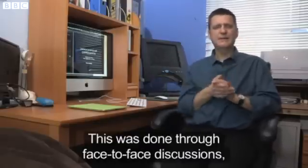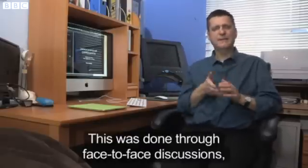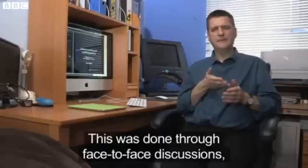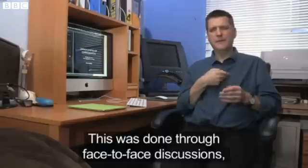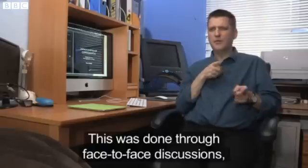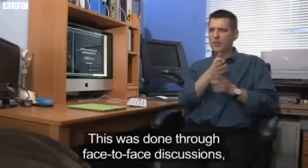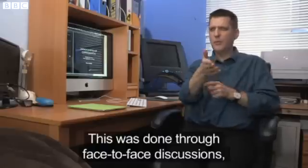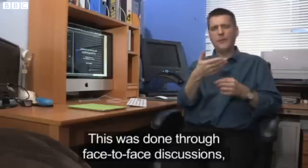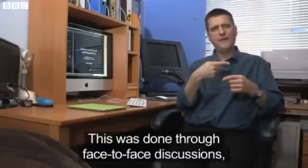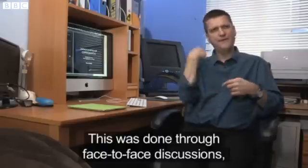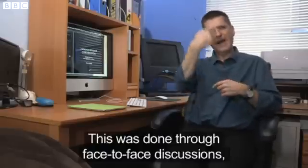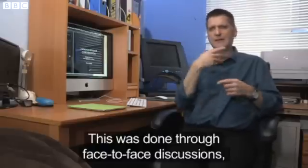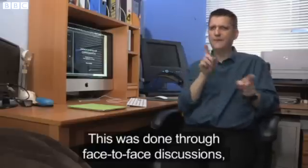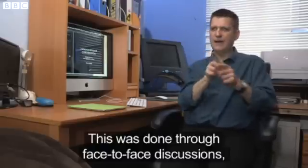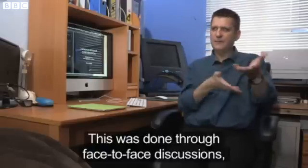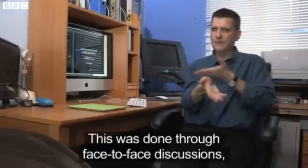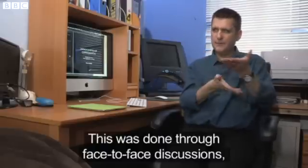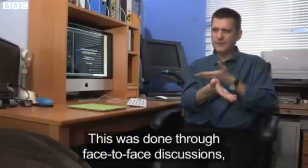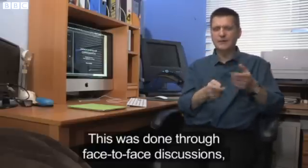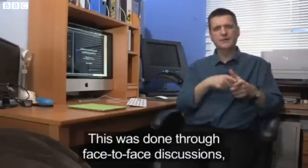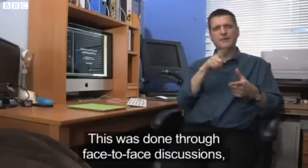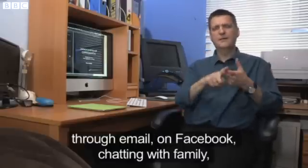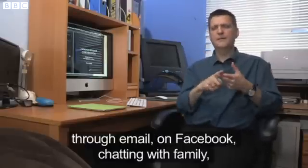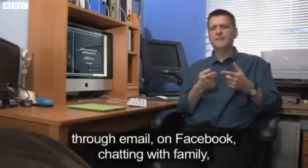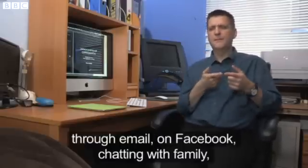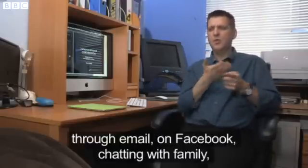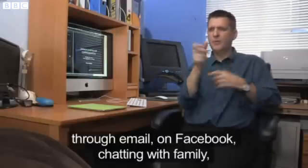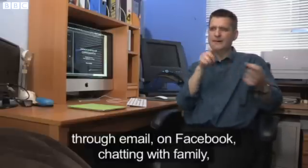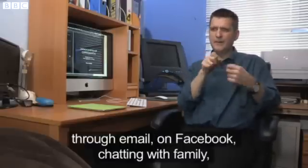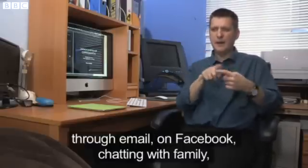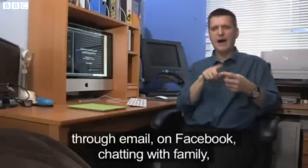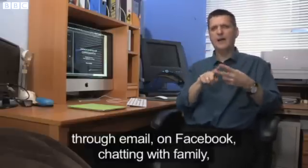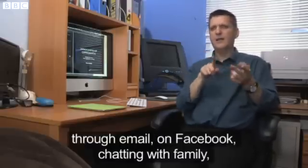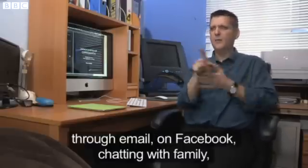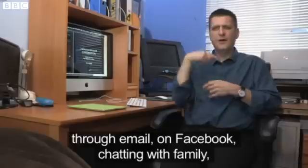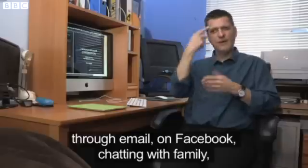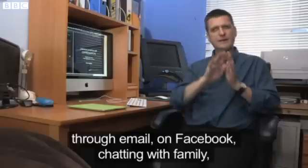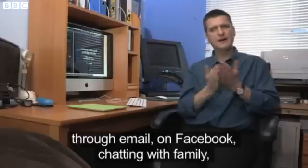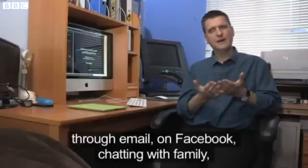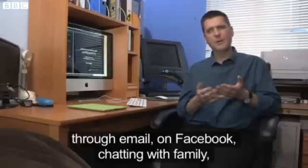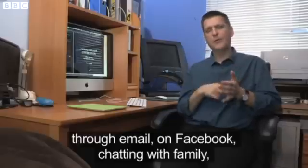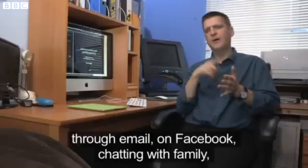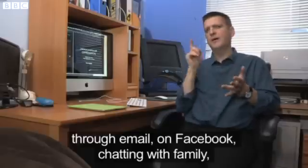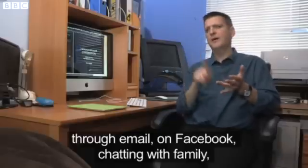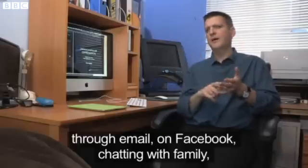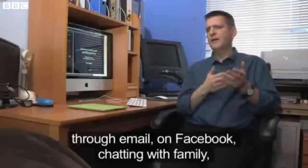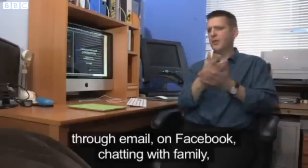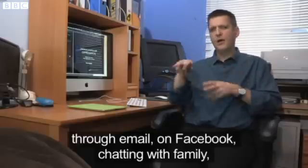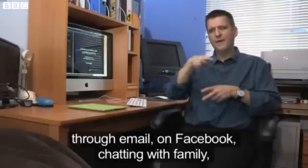This was done through face-to-face discussions, through email, on Facebook, chatting with